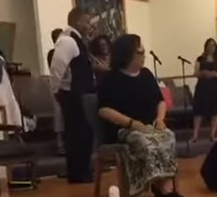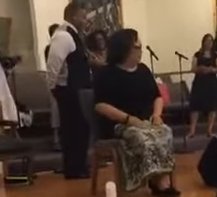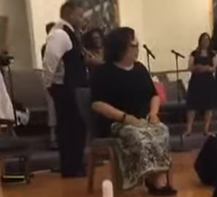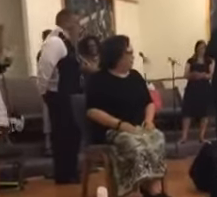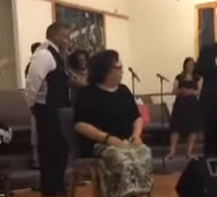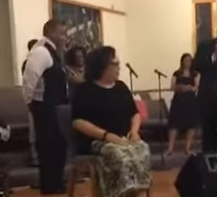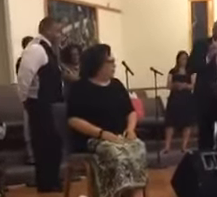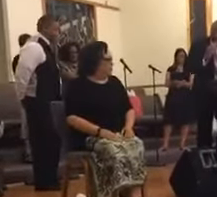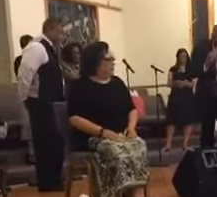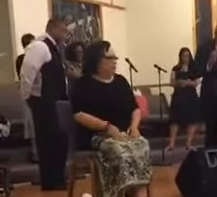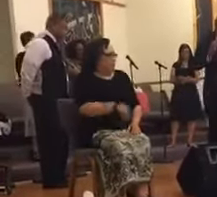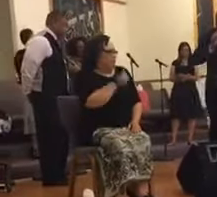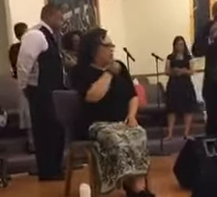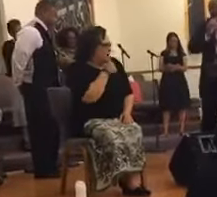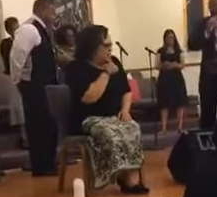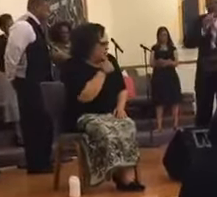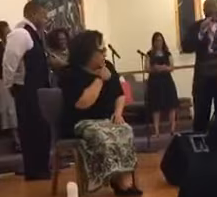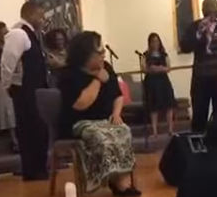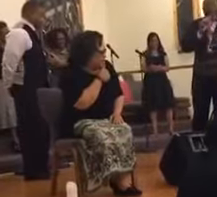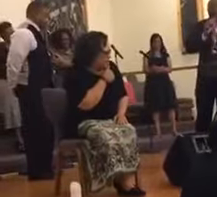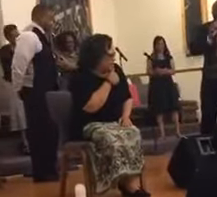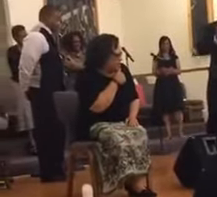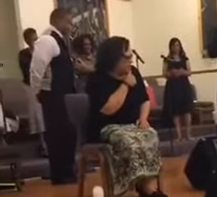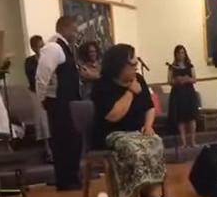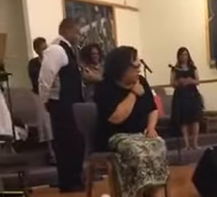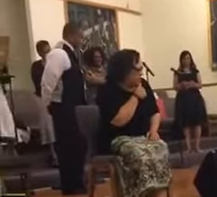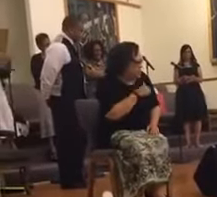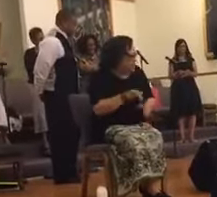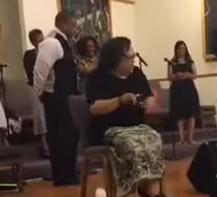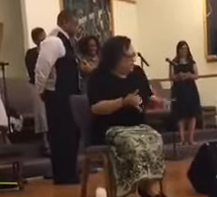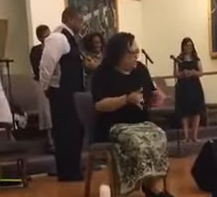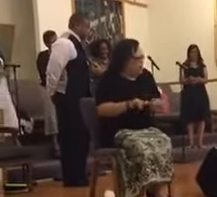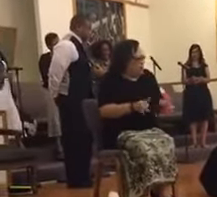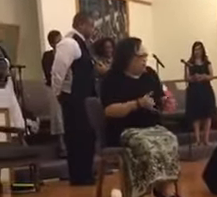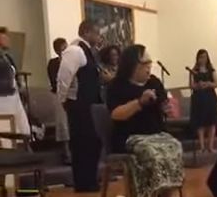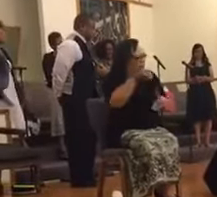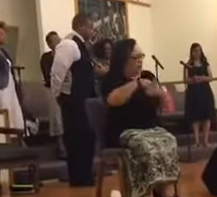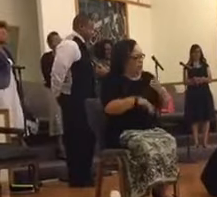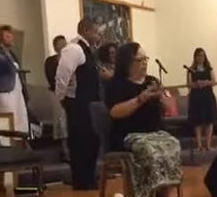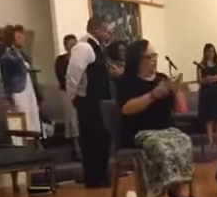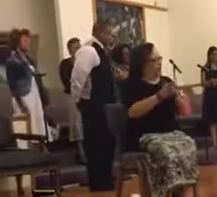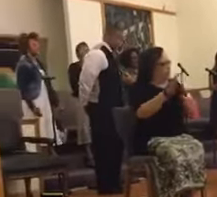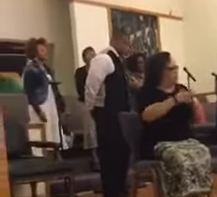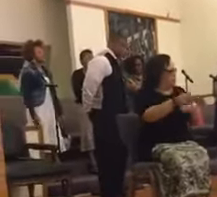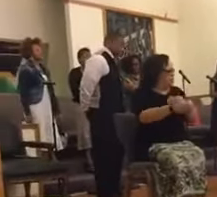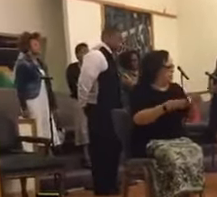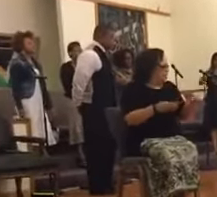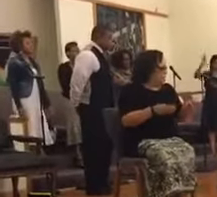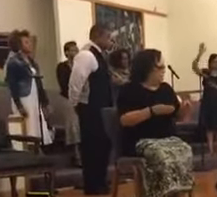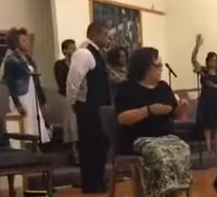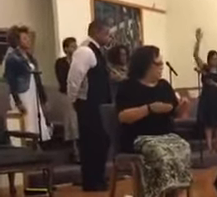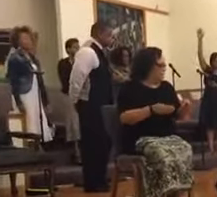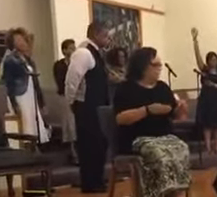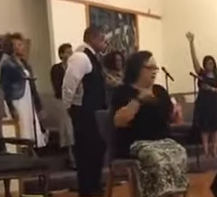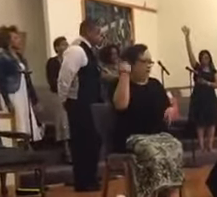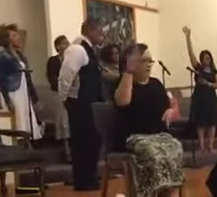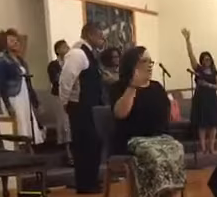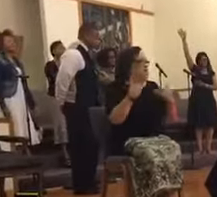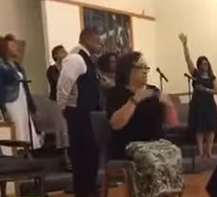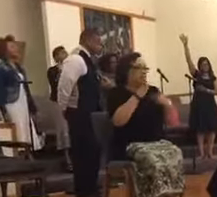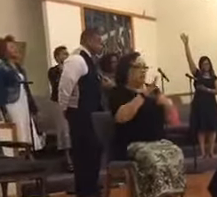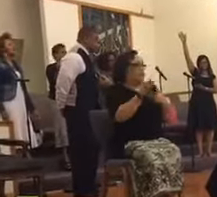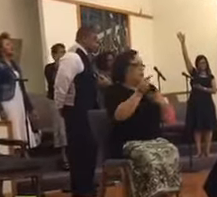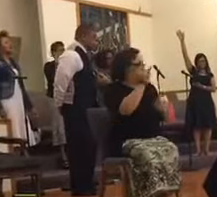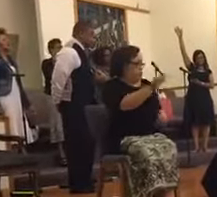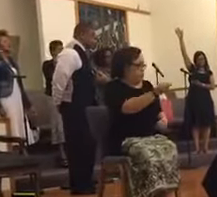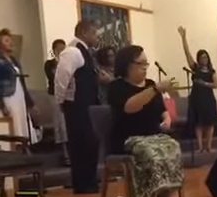he suffered, there was plain in his hand. Because it should have been you, and it should have been me.